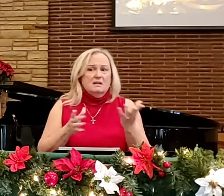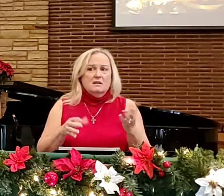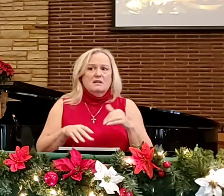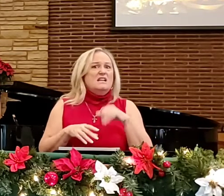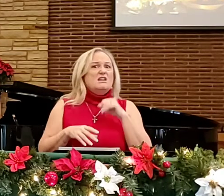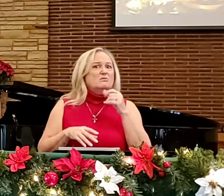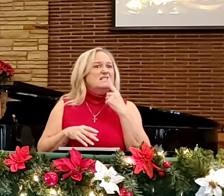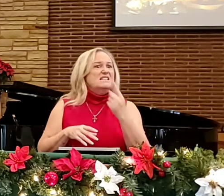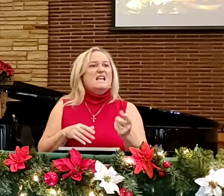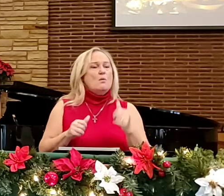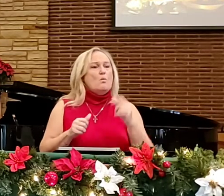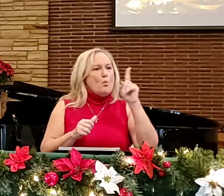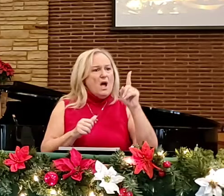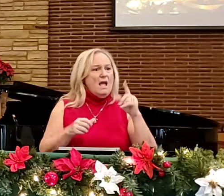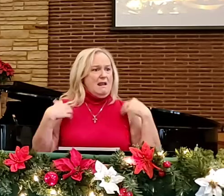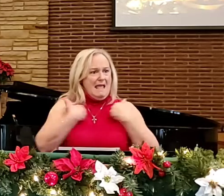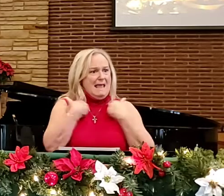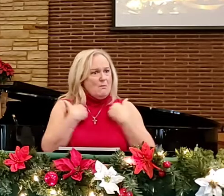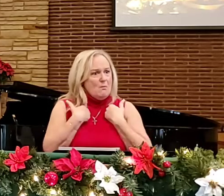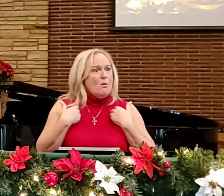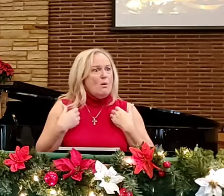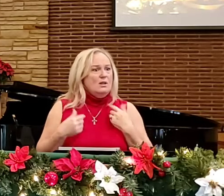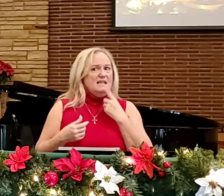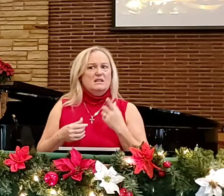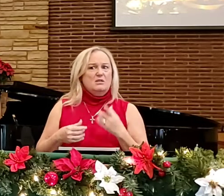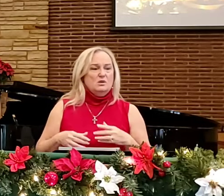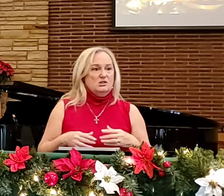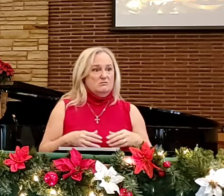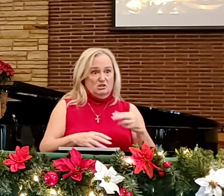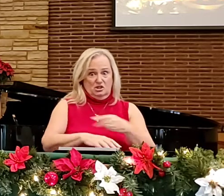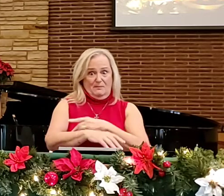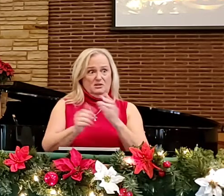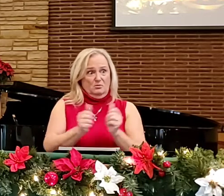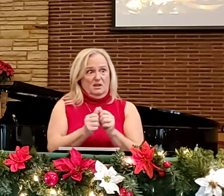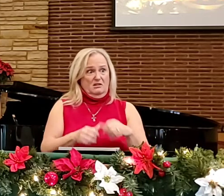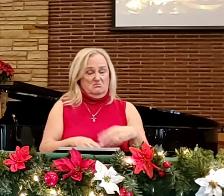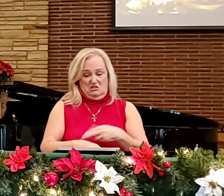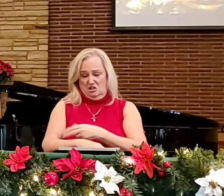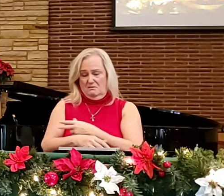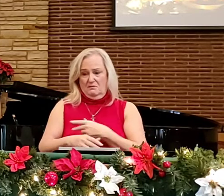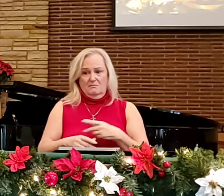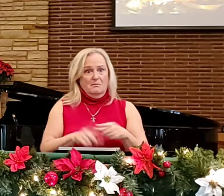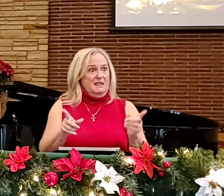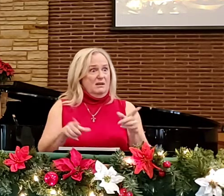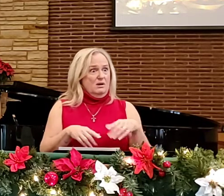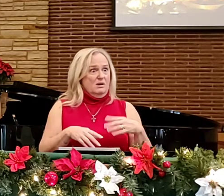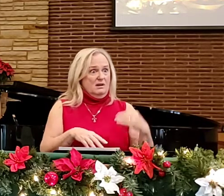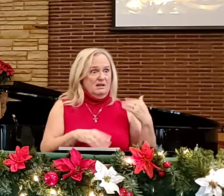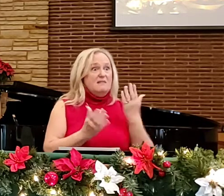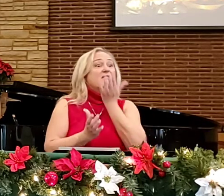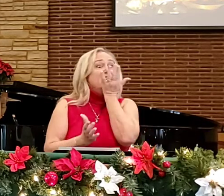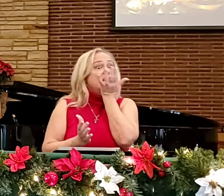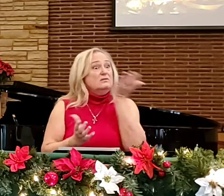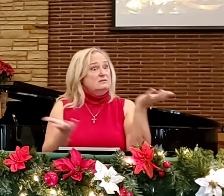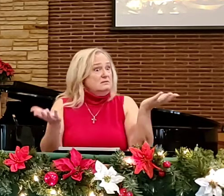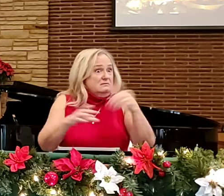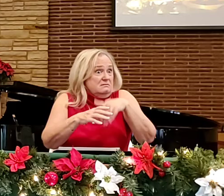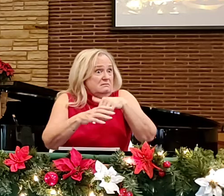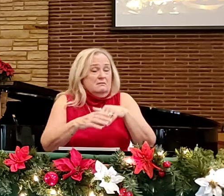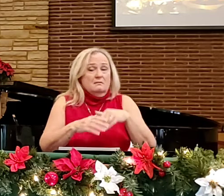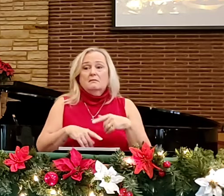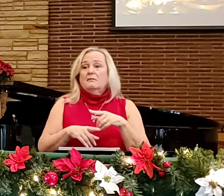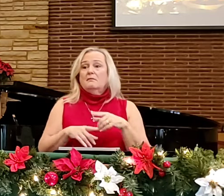don't mention a single animal. Oh, they mentioned there were shepherds with their sheep, but they were out in the fields.